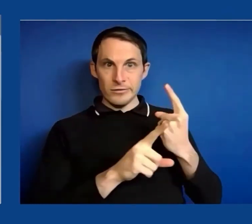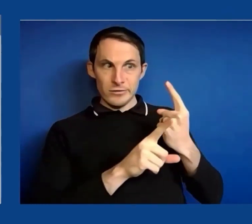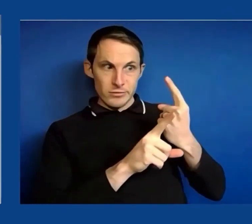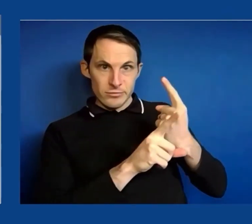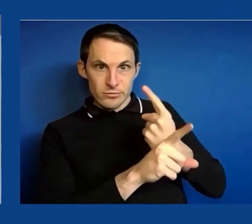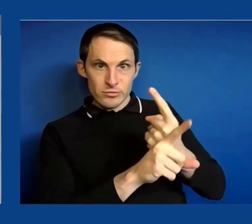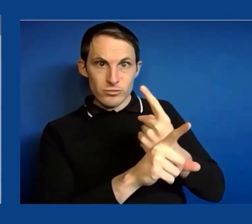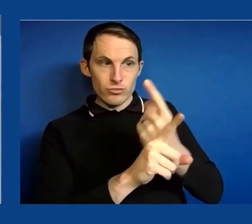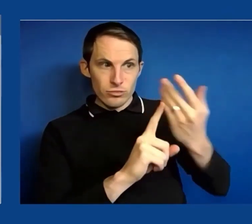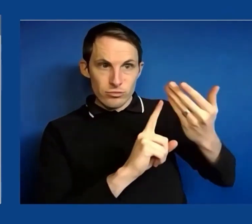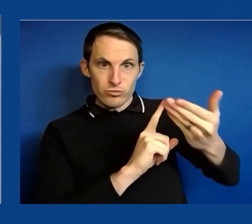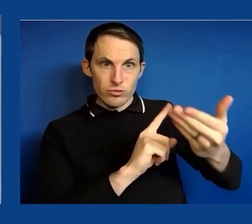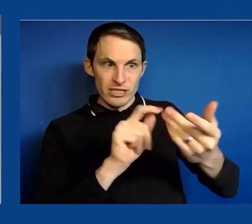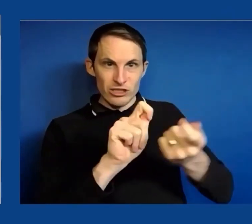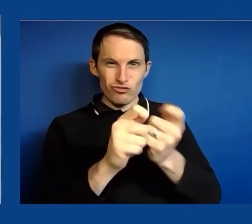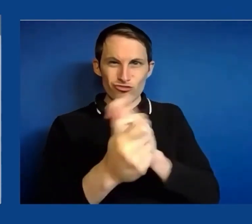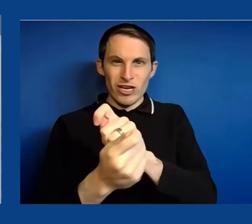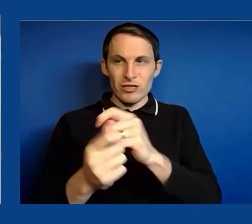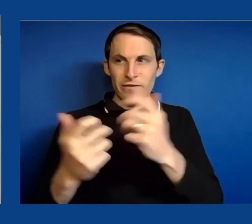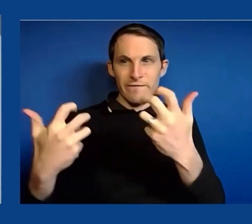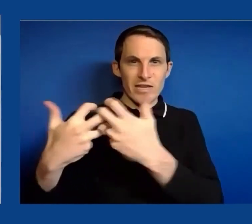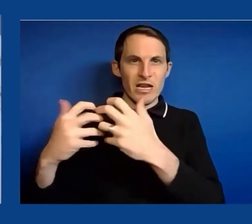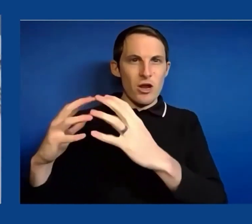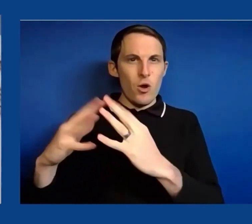oral to a Western model?